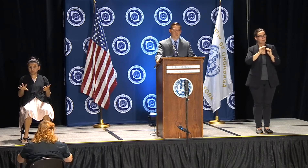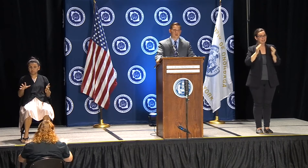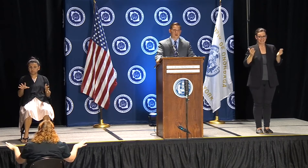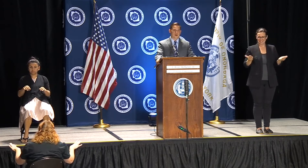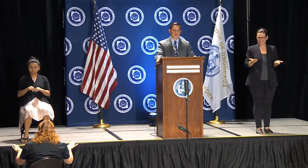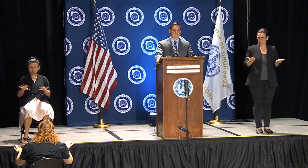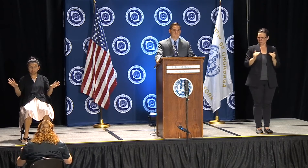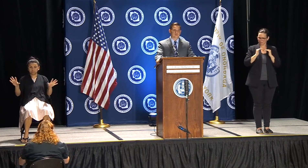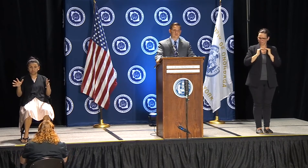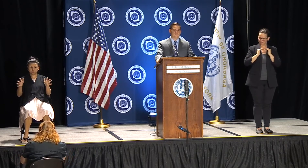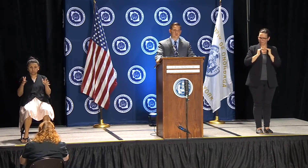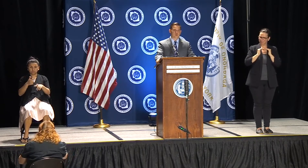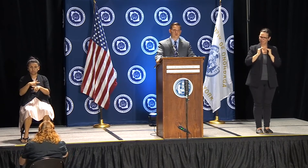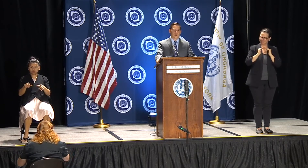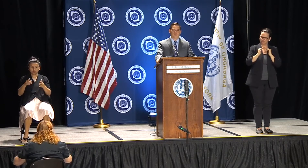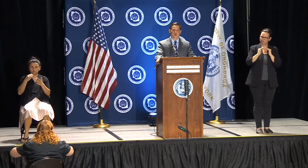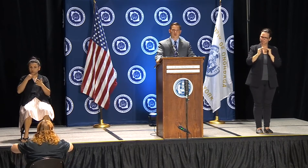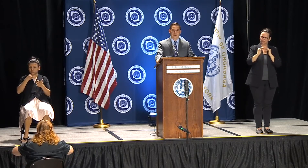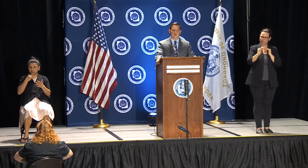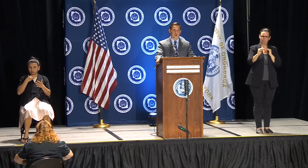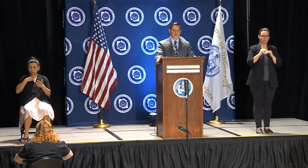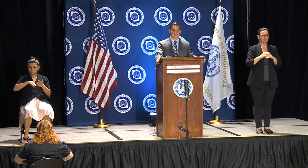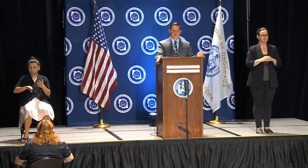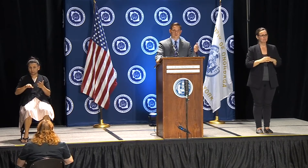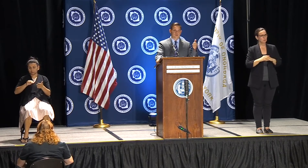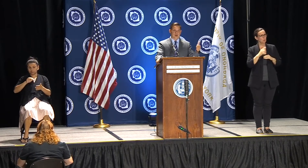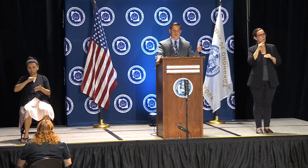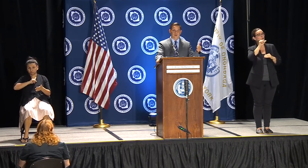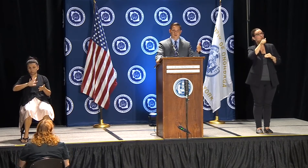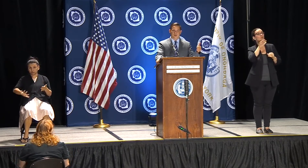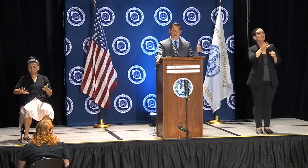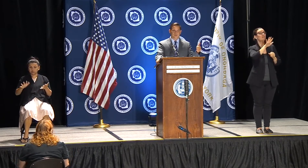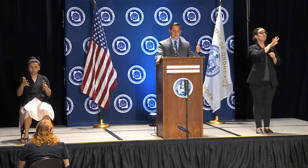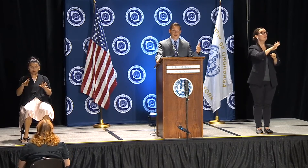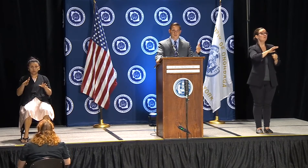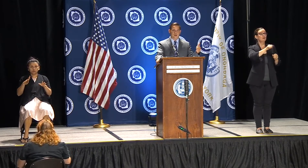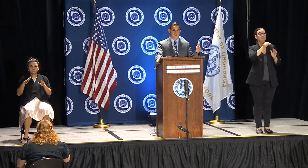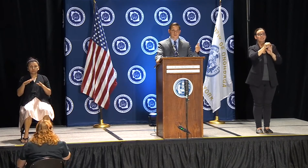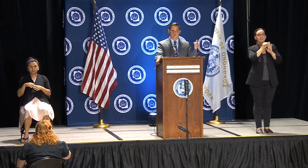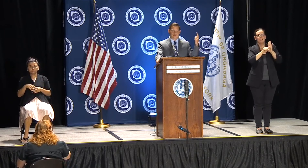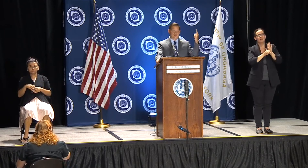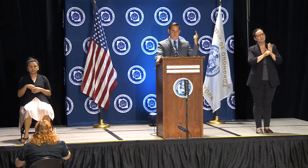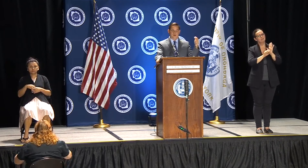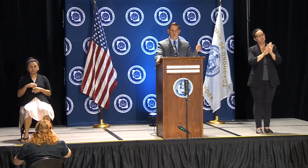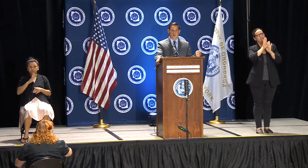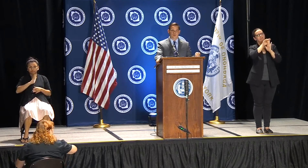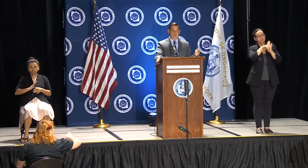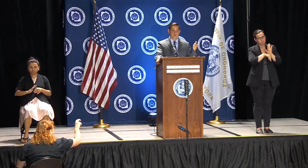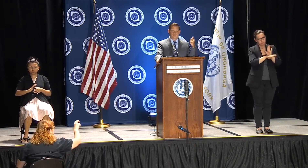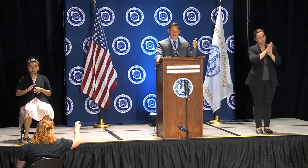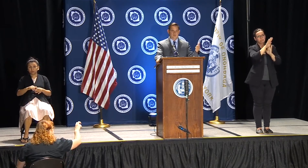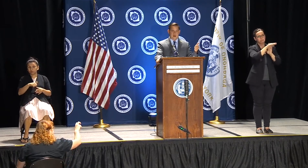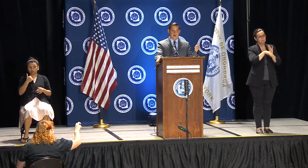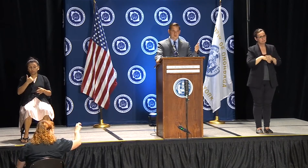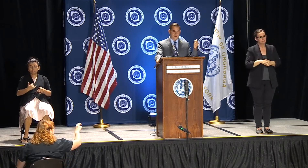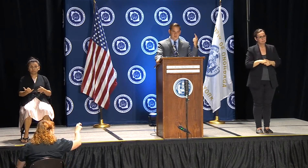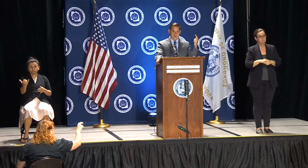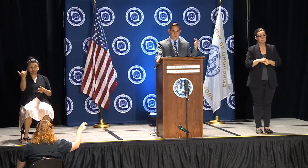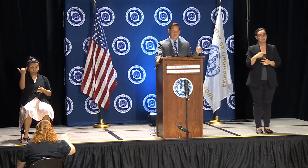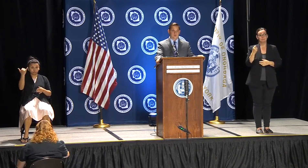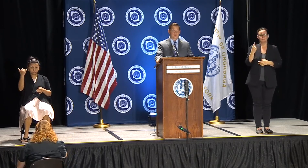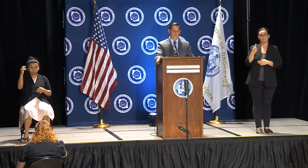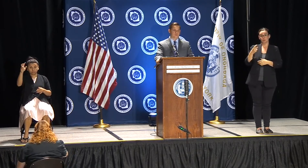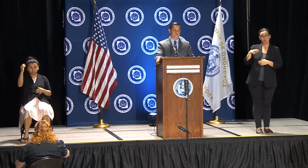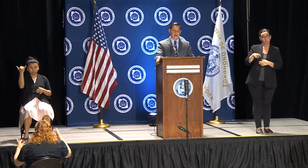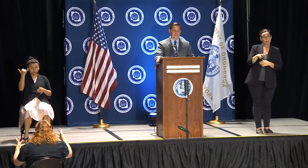So we've gone through that, right? Travel was going to make us hit the roof. College is going to make